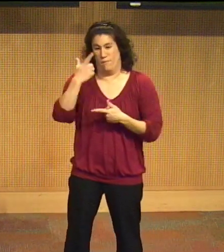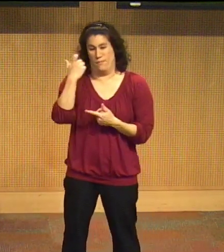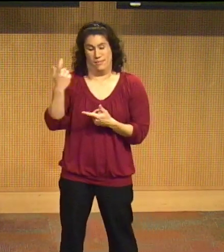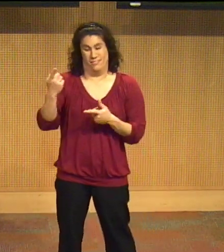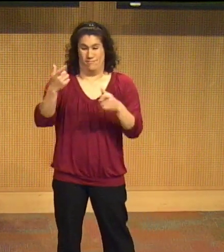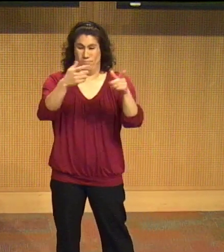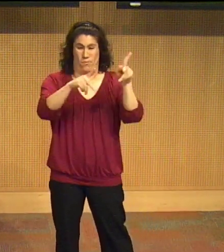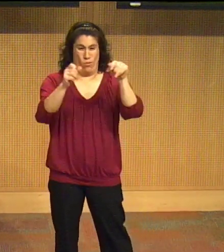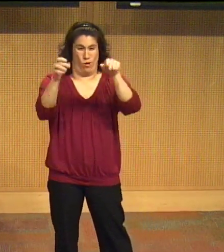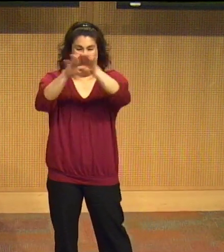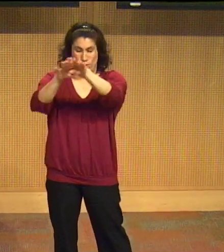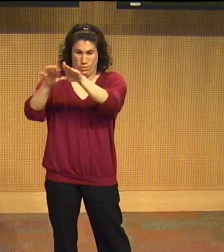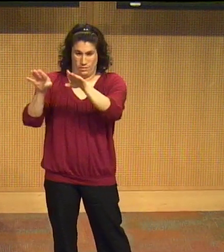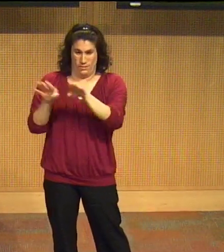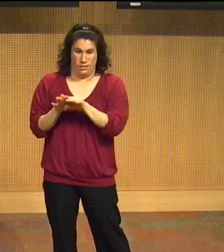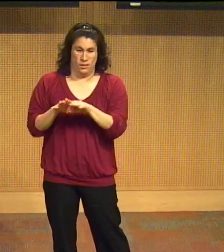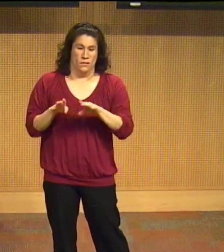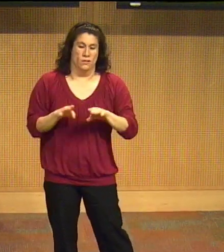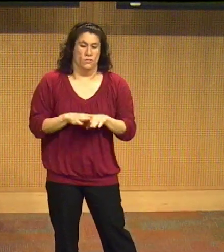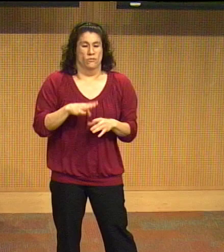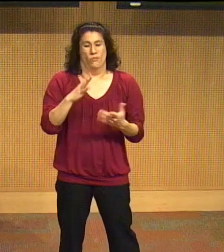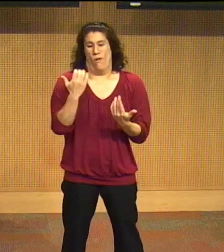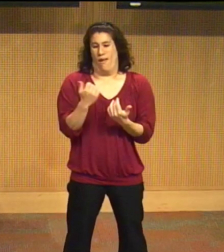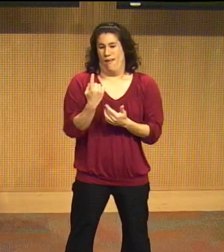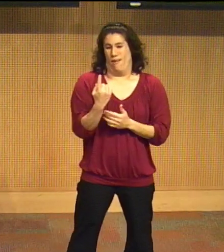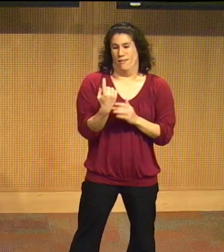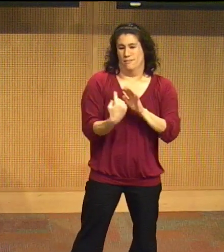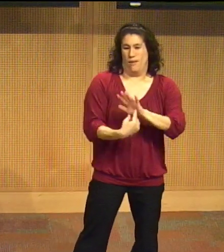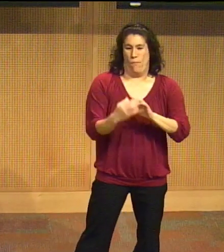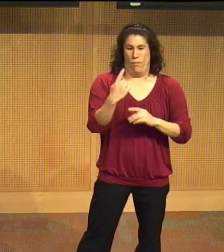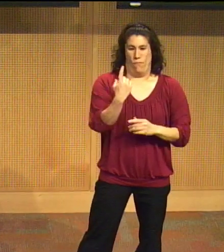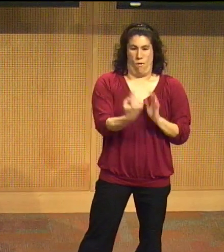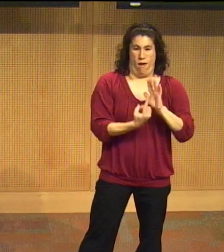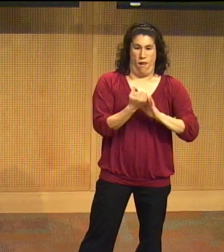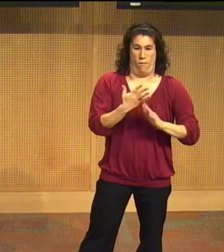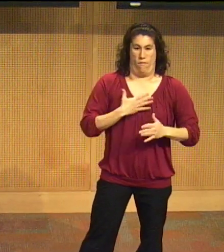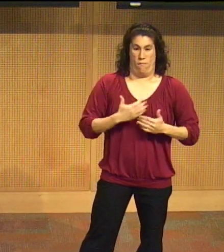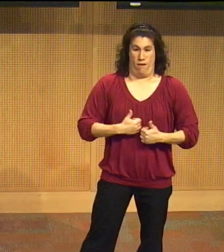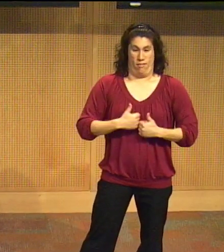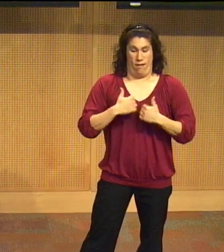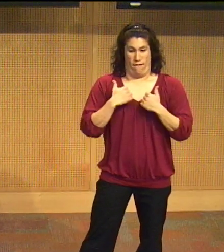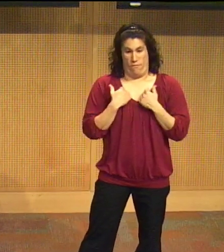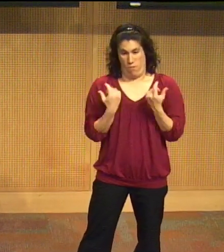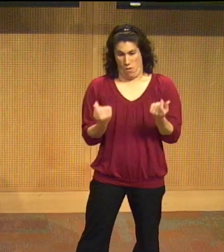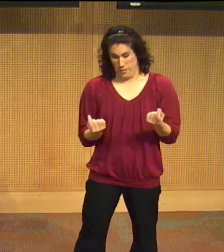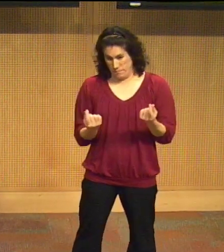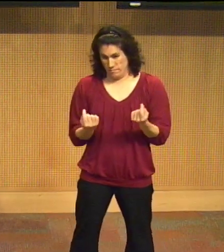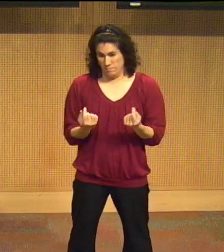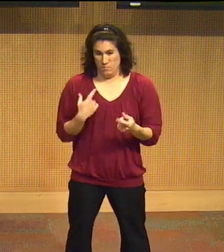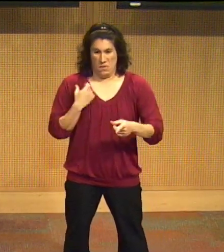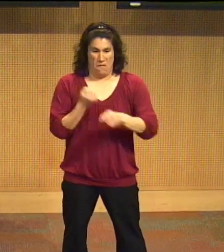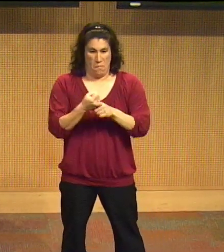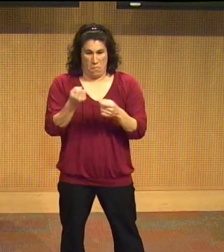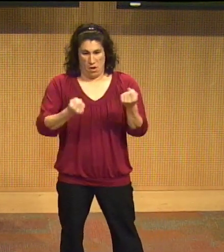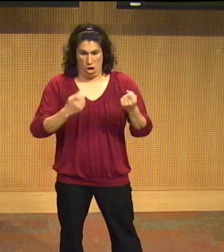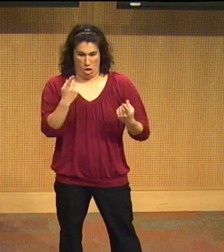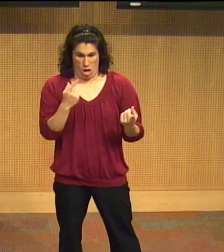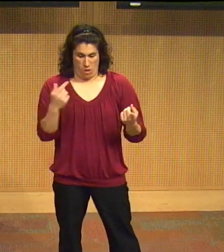in. Again, offices are closing. That's when my day heats up. And so probably the busiest hour of